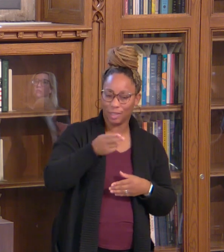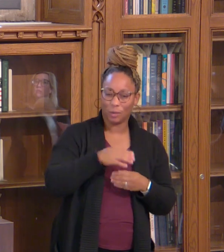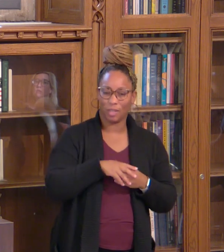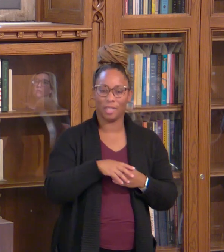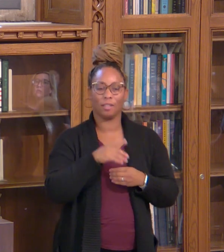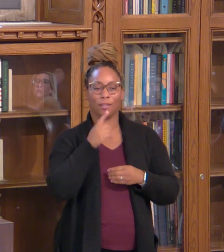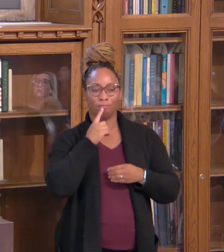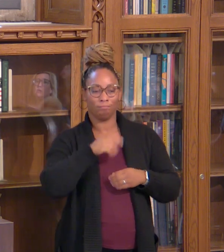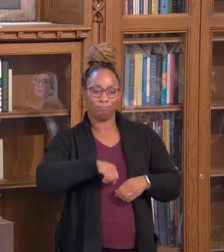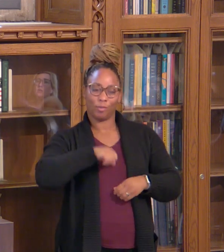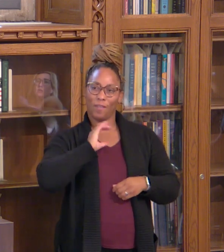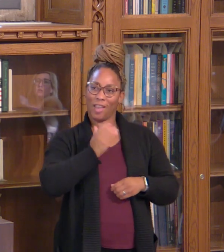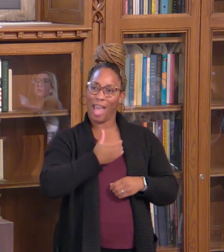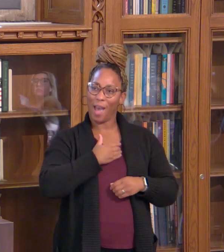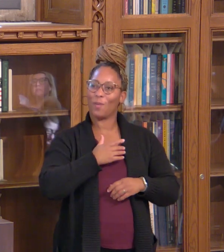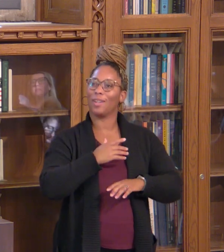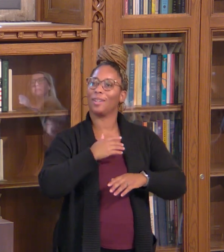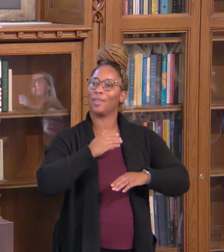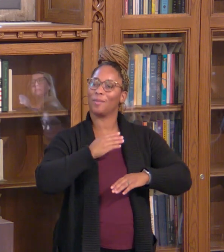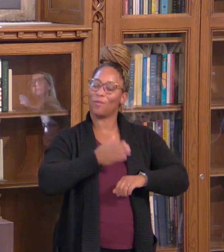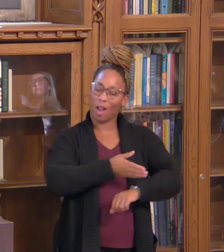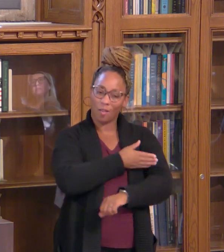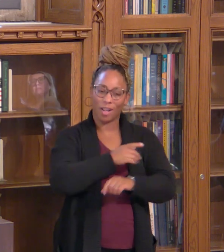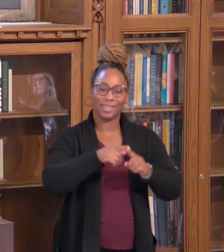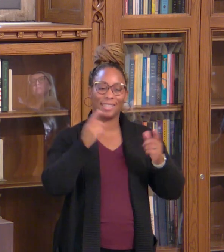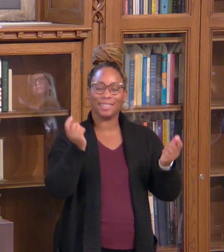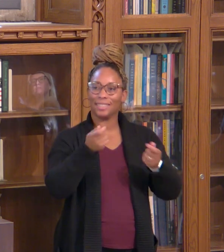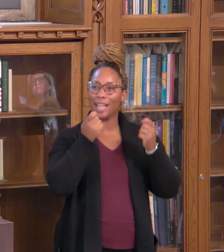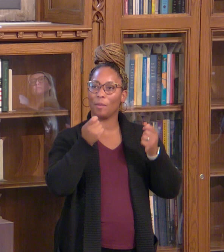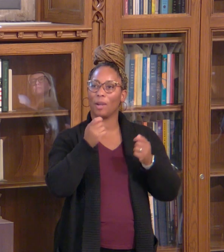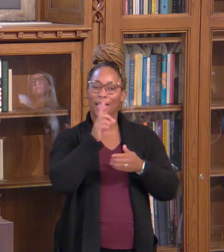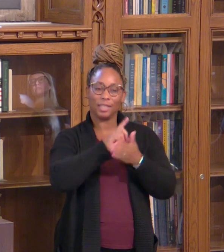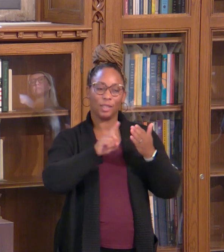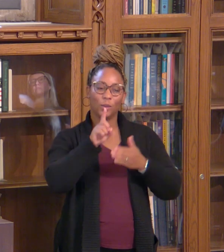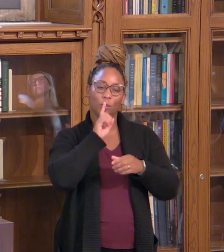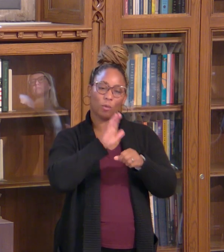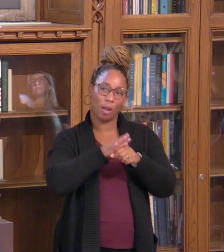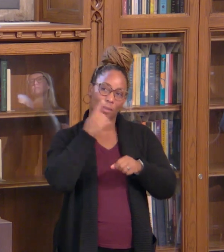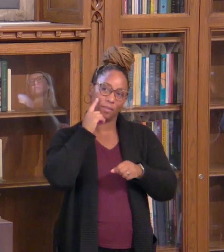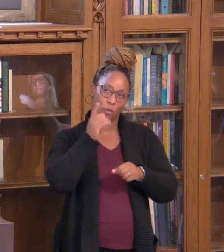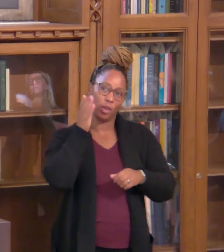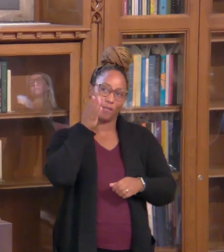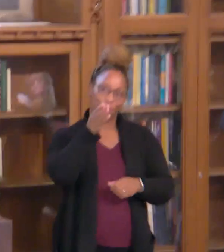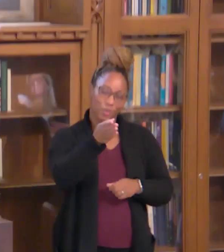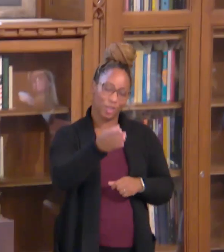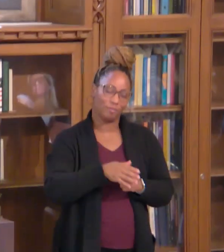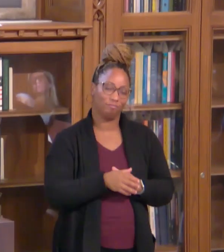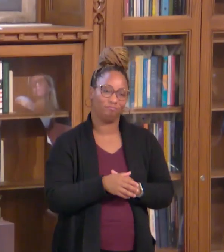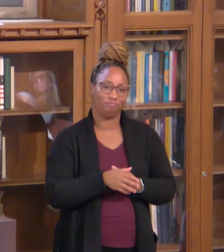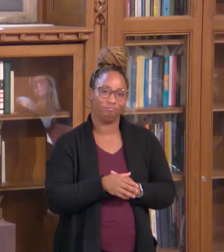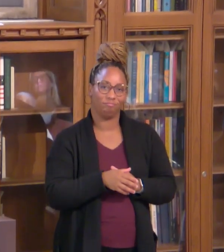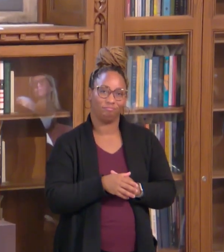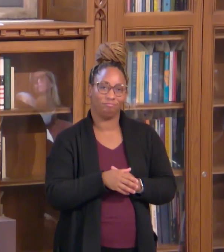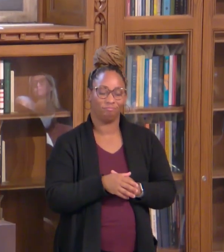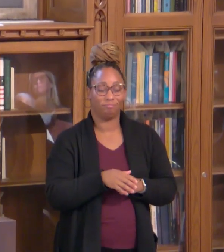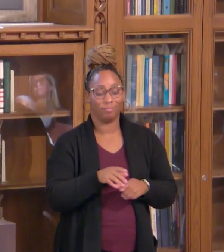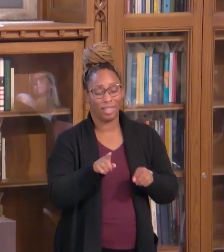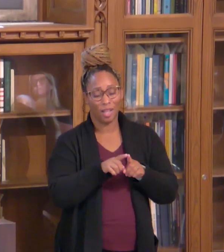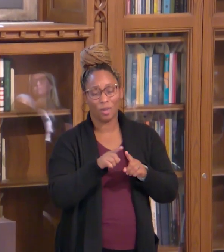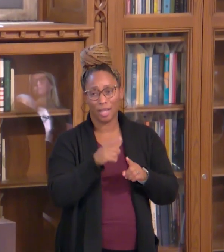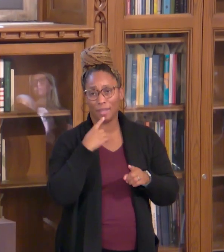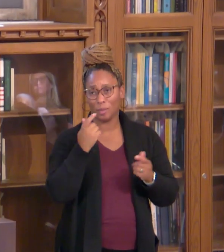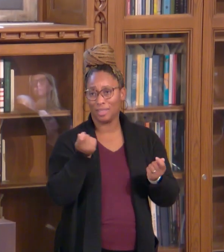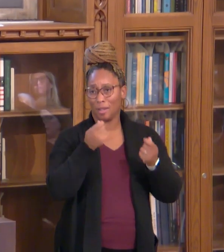our progress and celebrate Duke's promise for the future and it's also fitting as we celebrate our